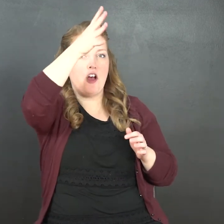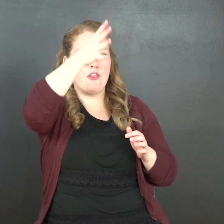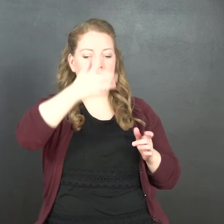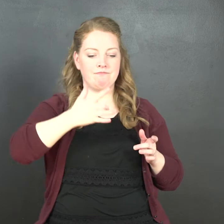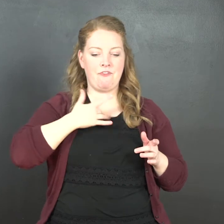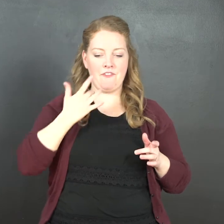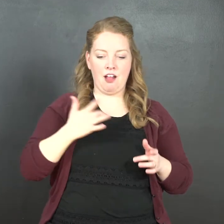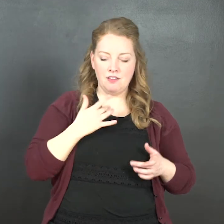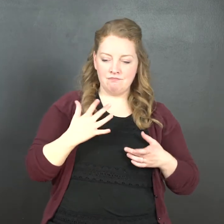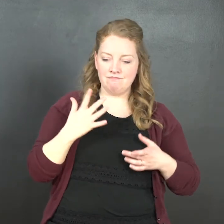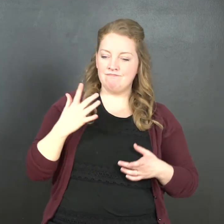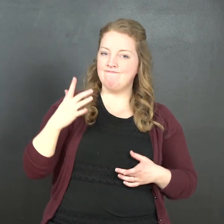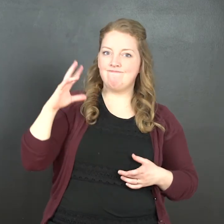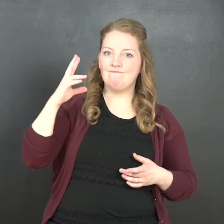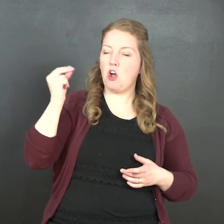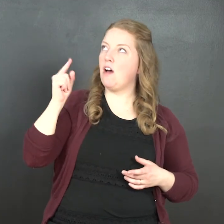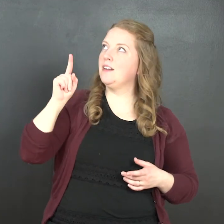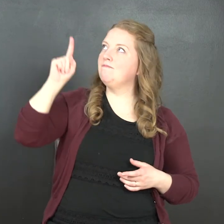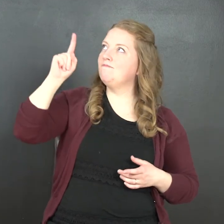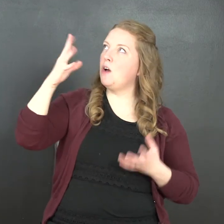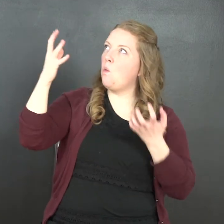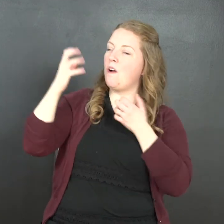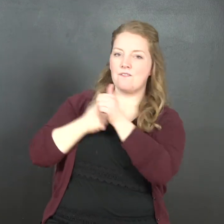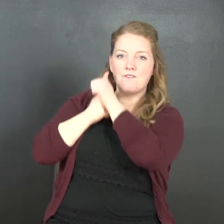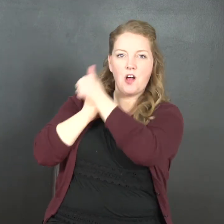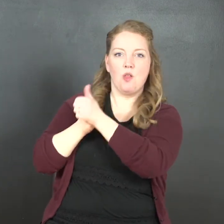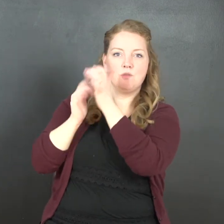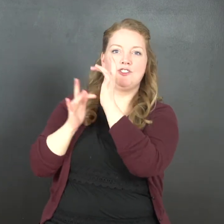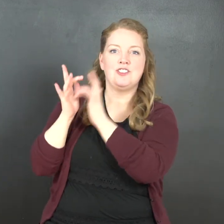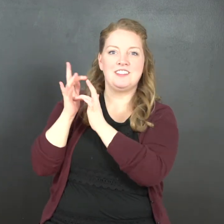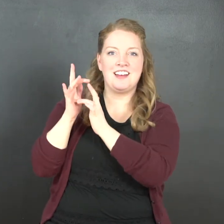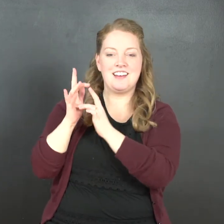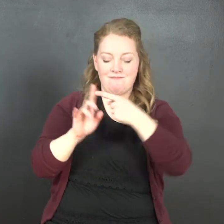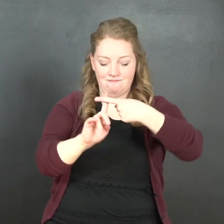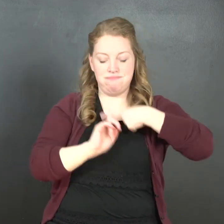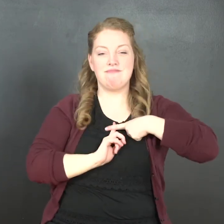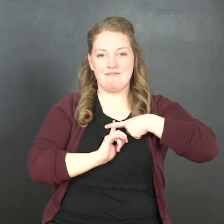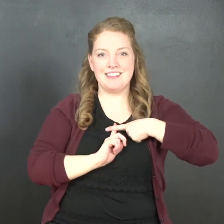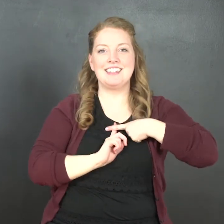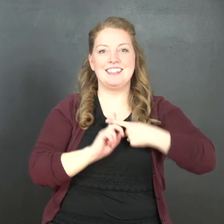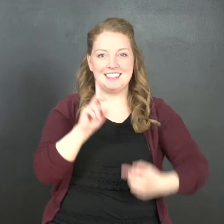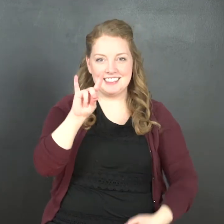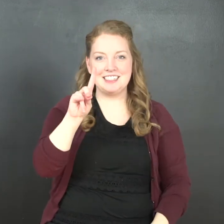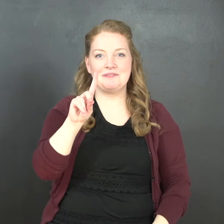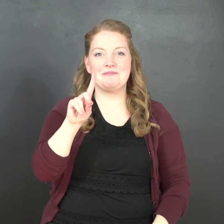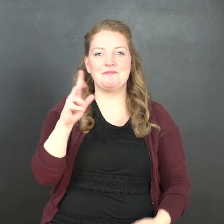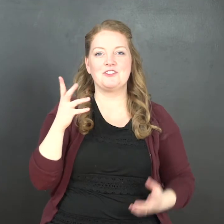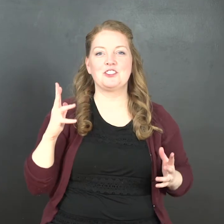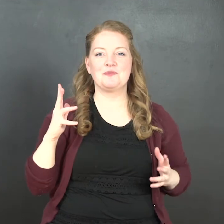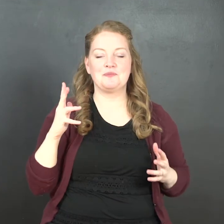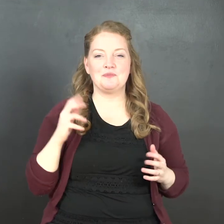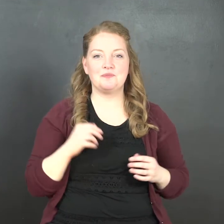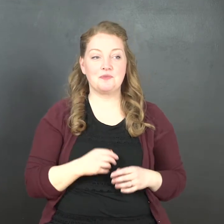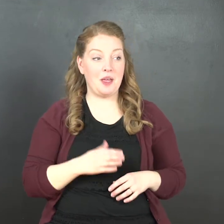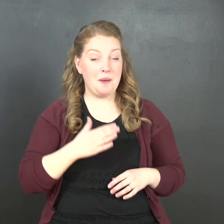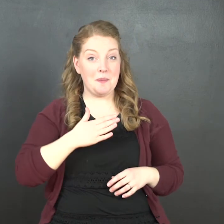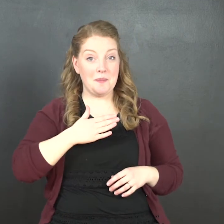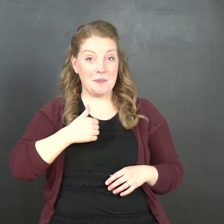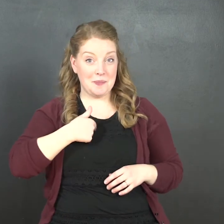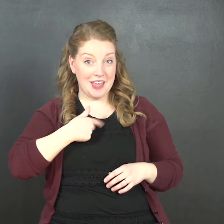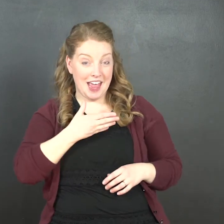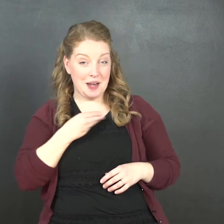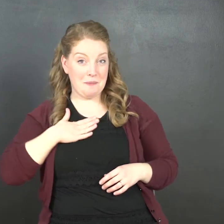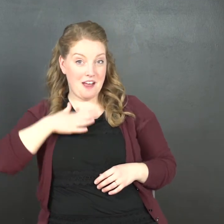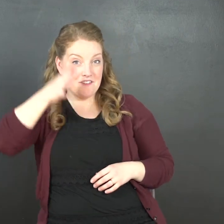heart, and a few years ago, my dad and my brother and myself, we had the opportunity to